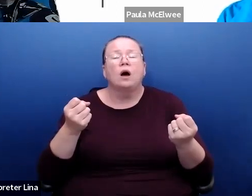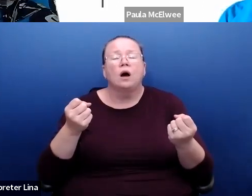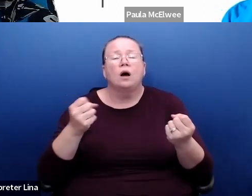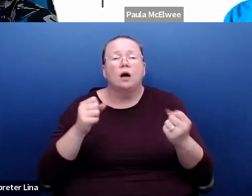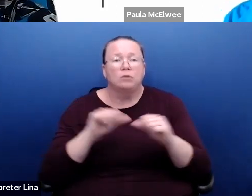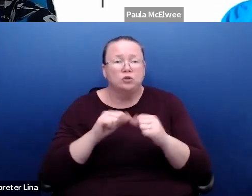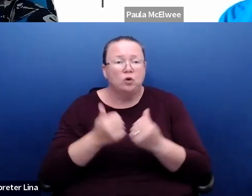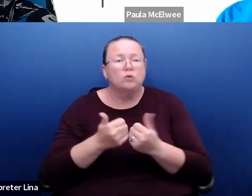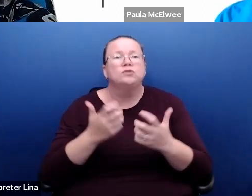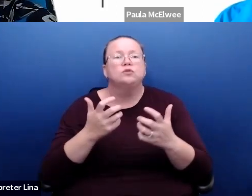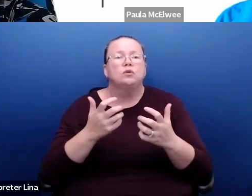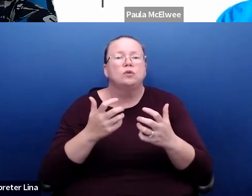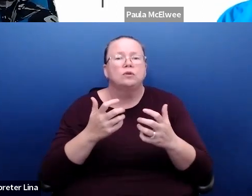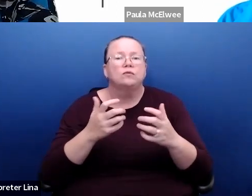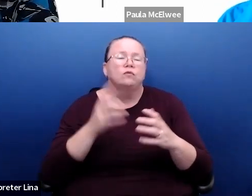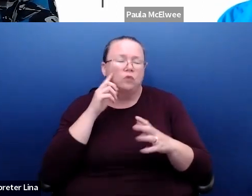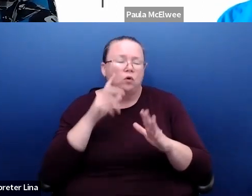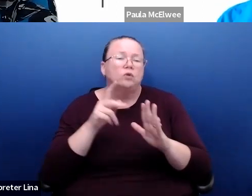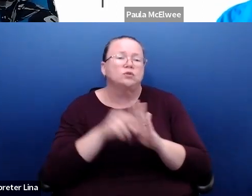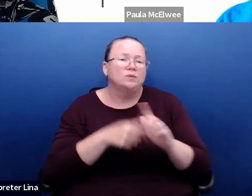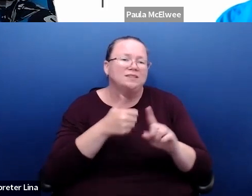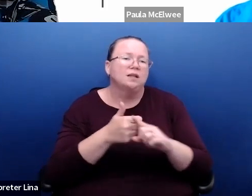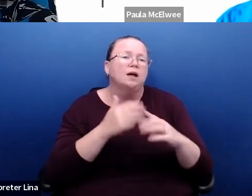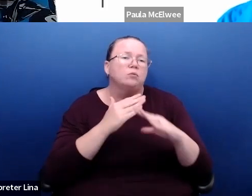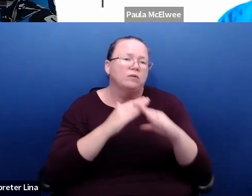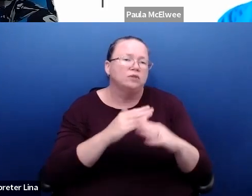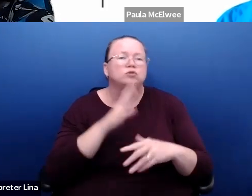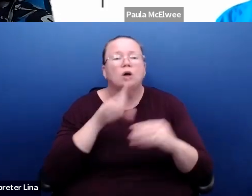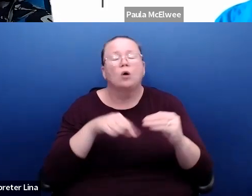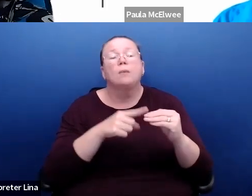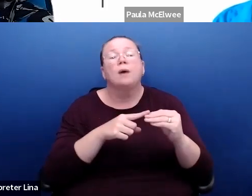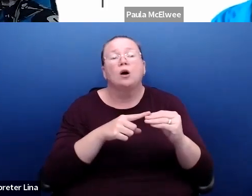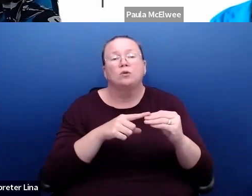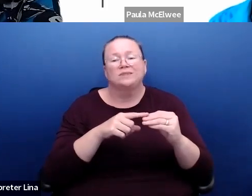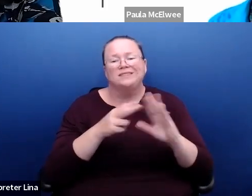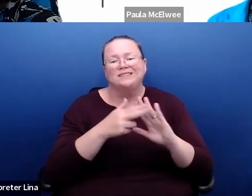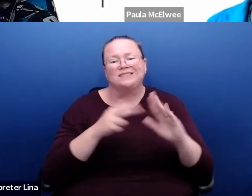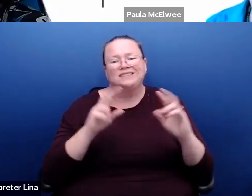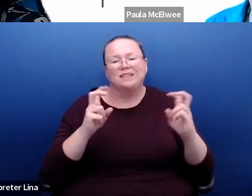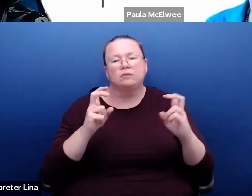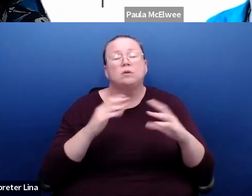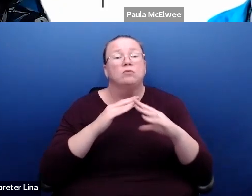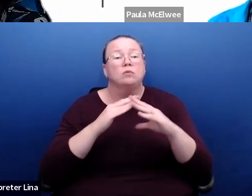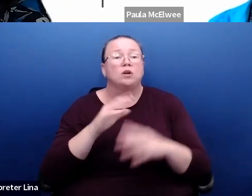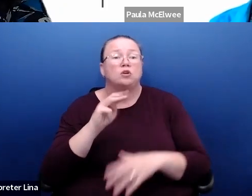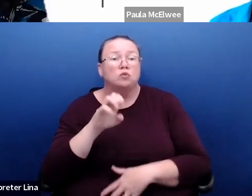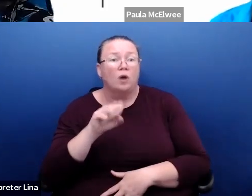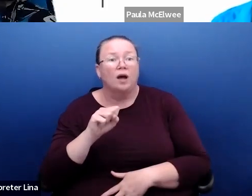Association or American Foundation for Suicide Prevention, they talk more about stigma. So we commit crimes, we commit